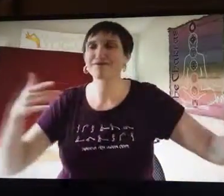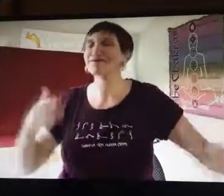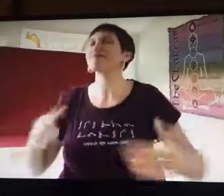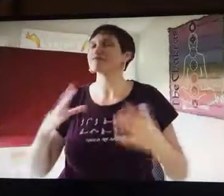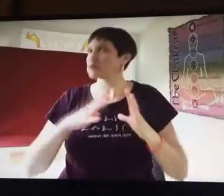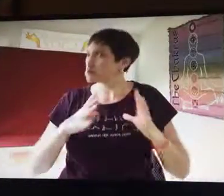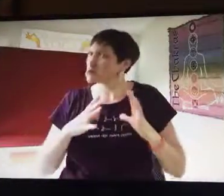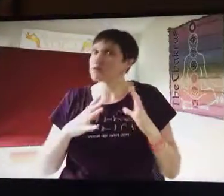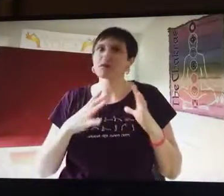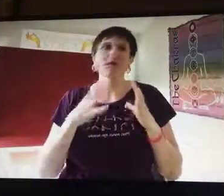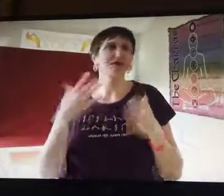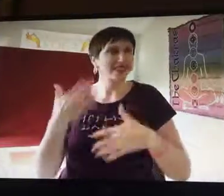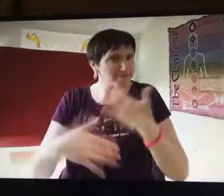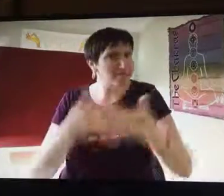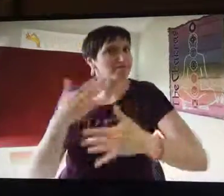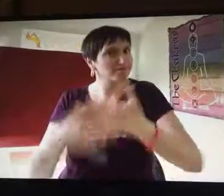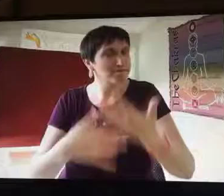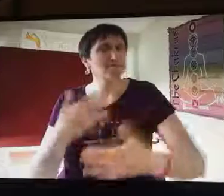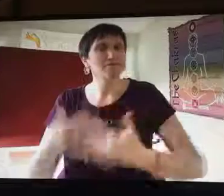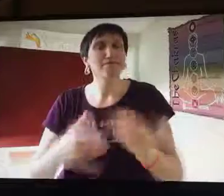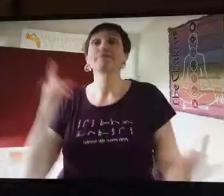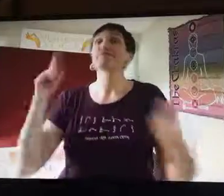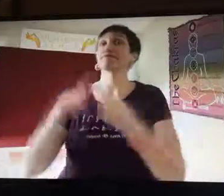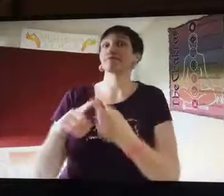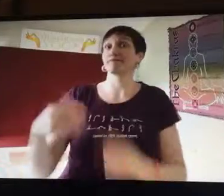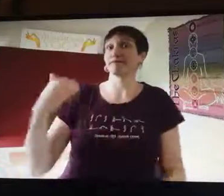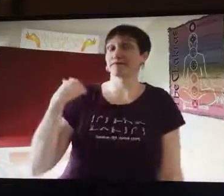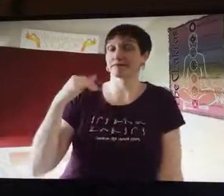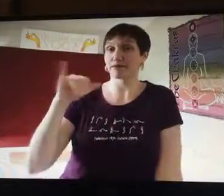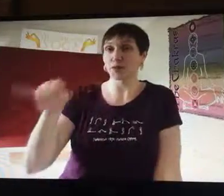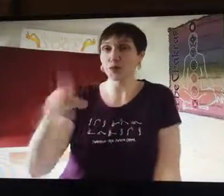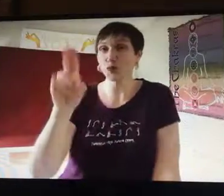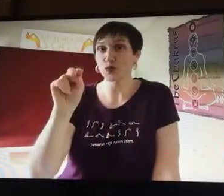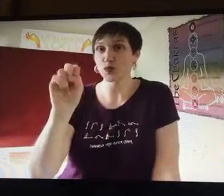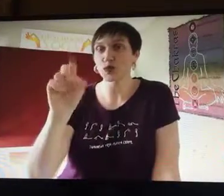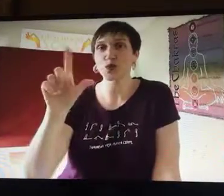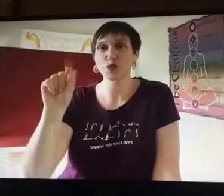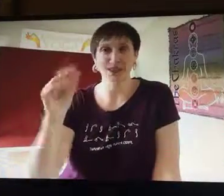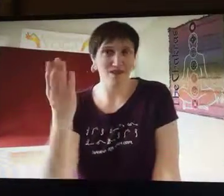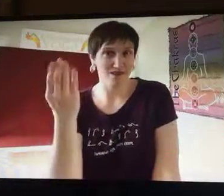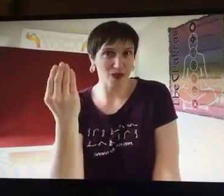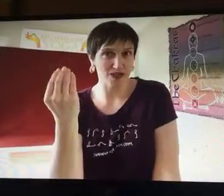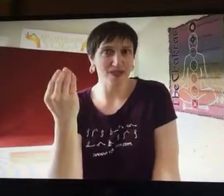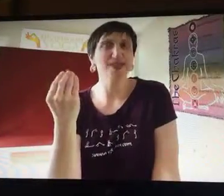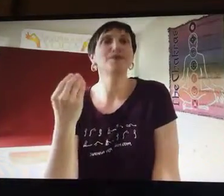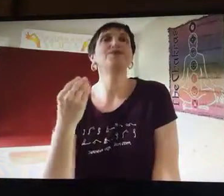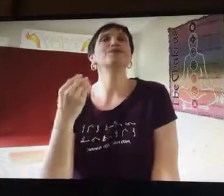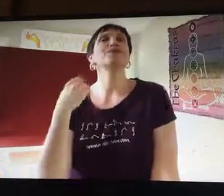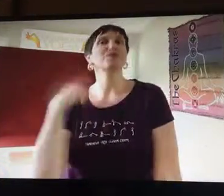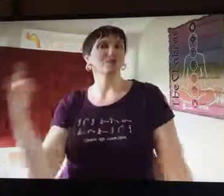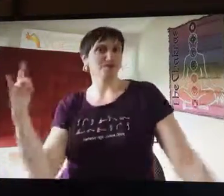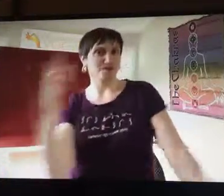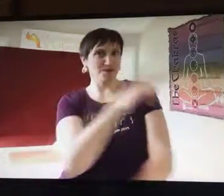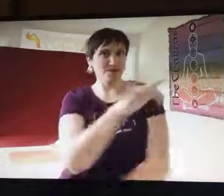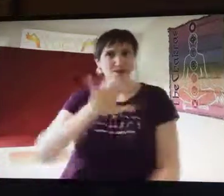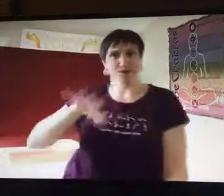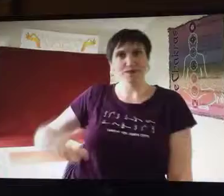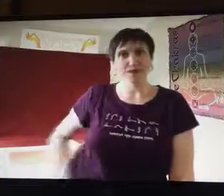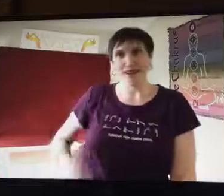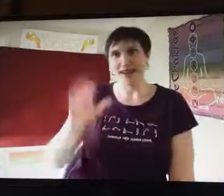and then have diversity and exchange of everyone's experiences. And in June 2014, I